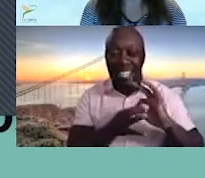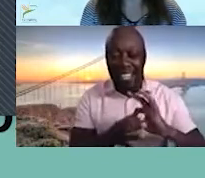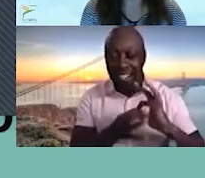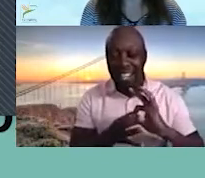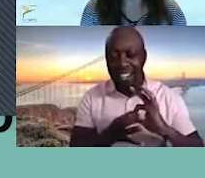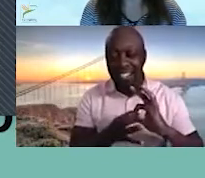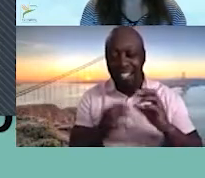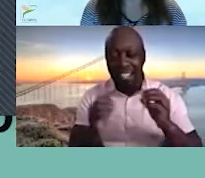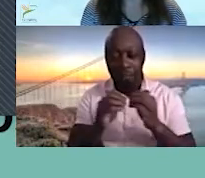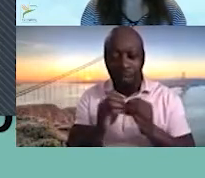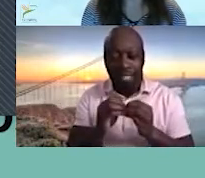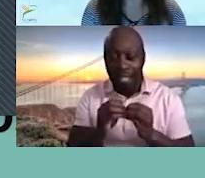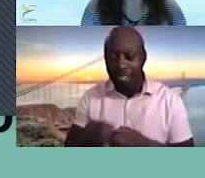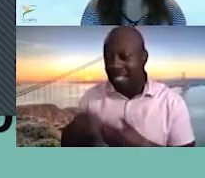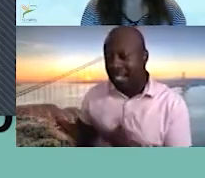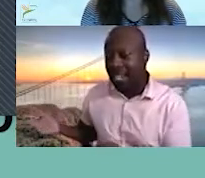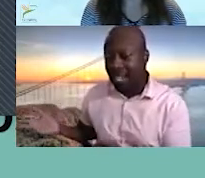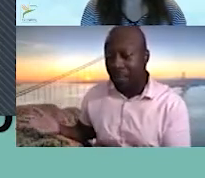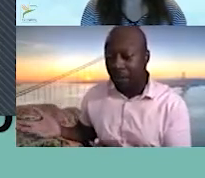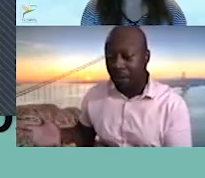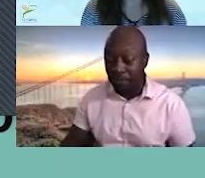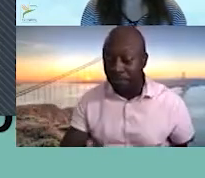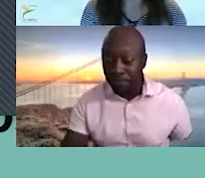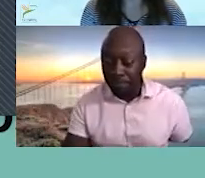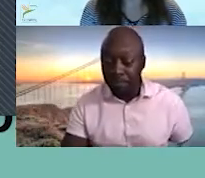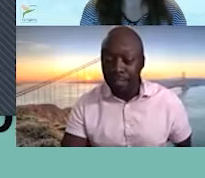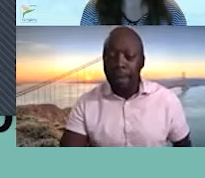going to connect that more sign because they didn't get any more.